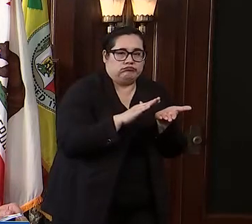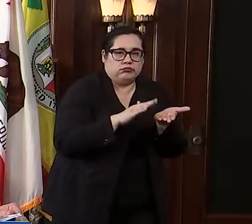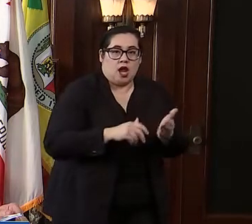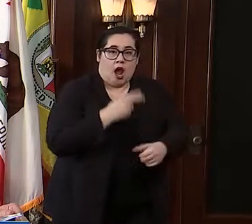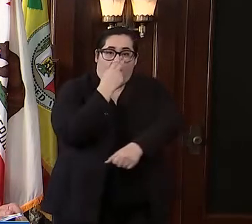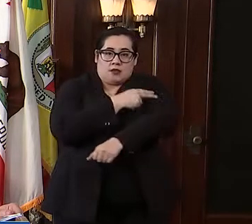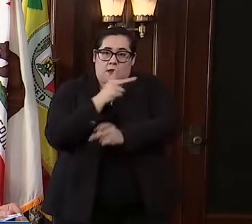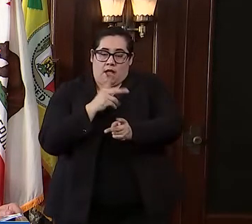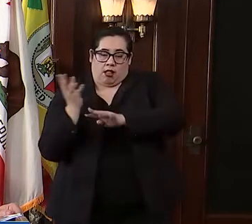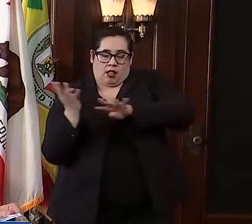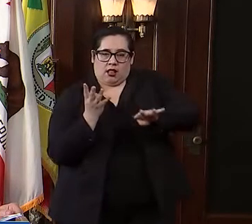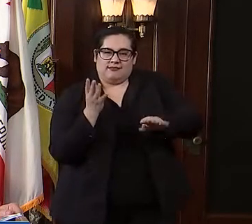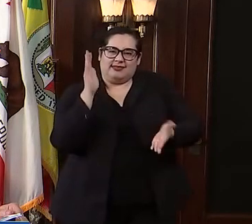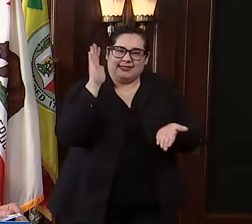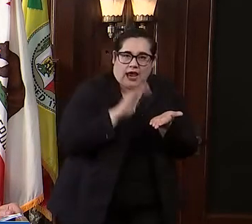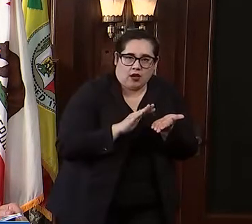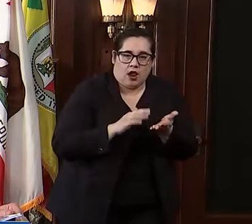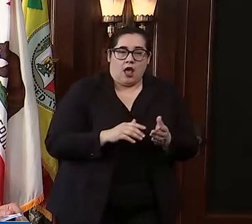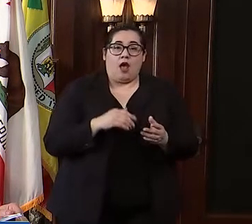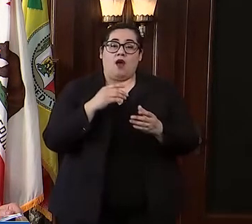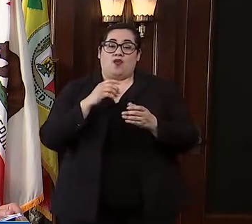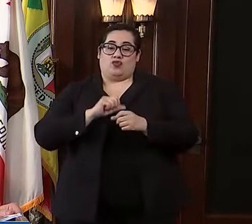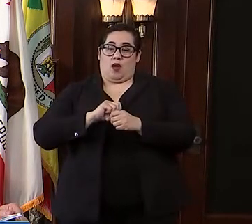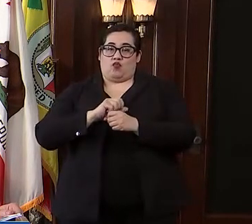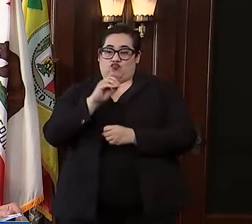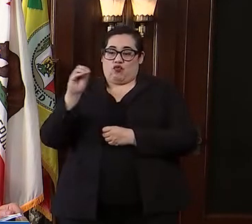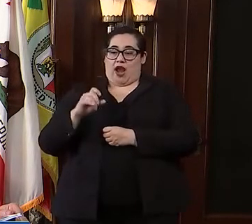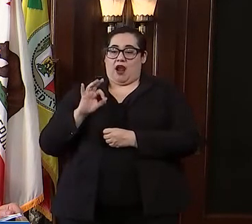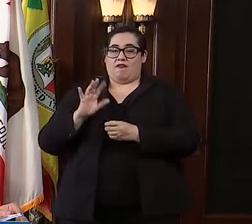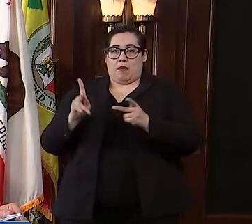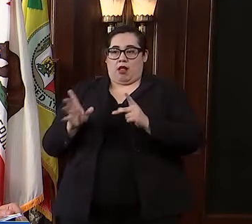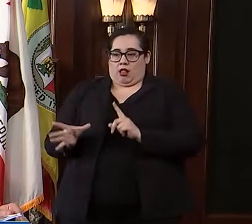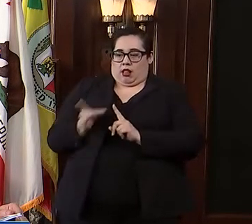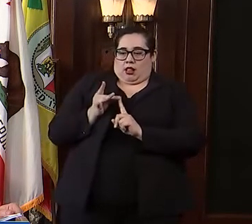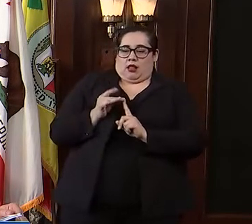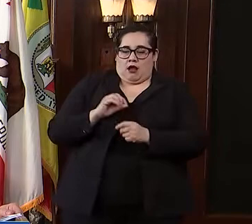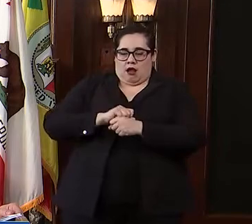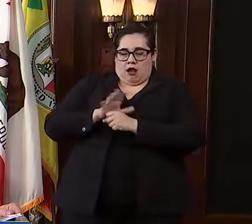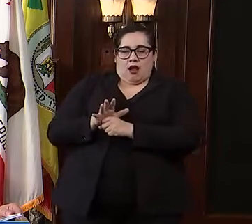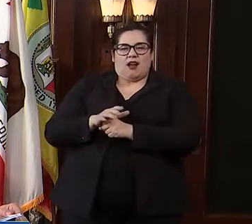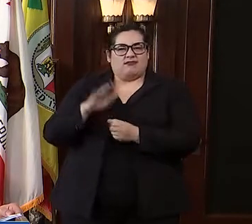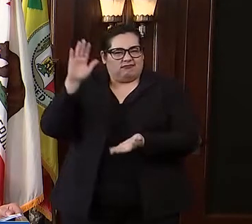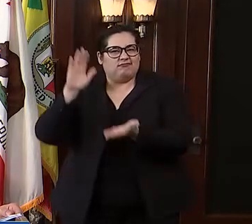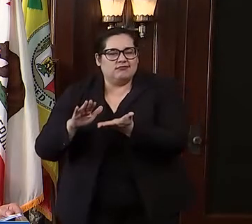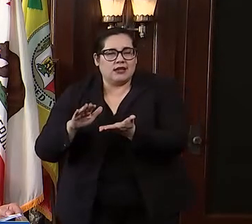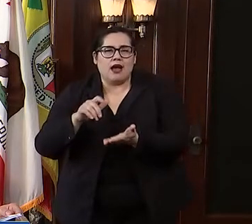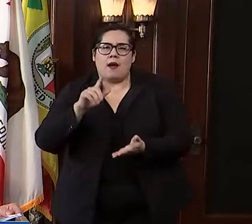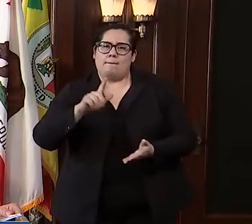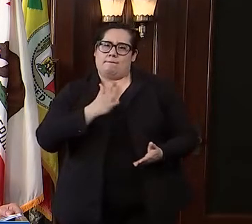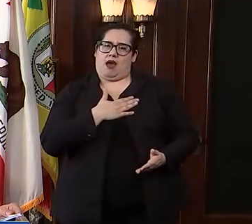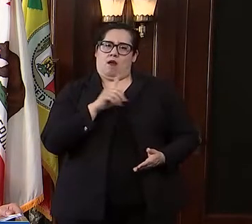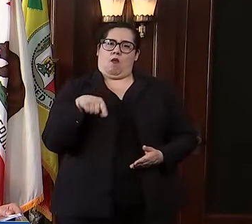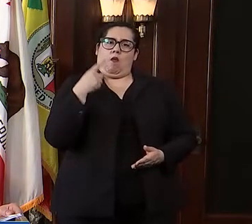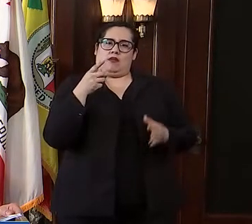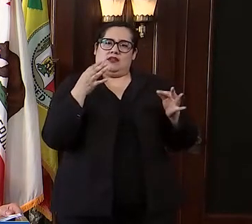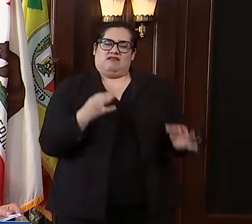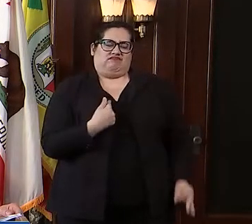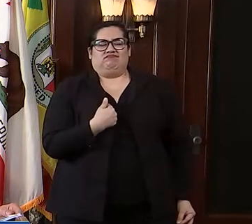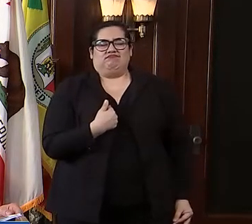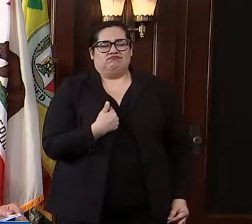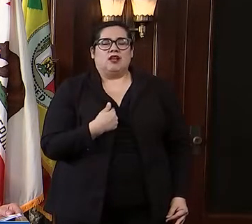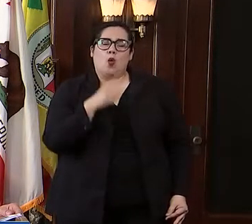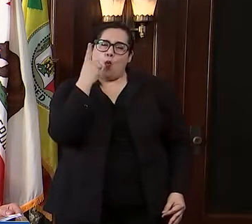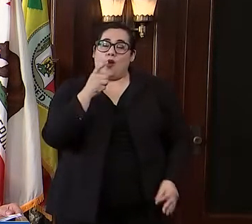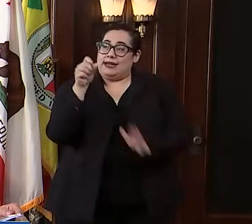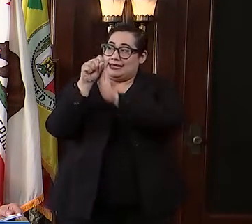positivity rate of our tests is down. And it was not a decision that I make alone. In fact, it is one that the state mandates. If you can